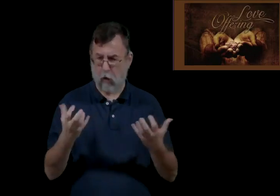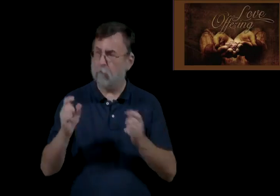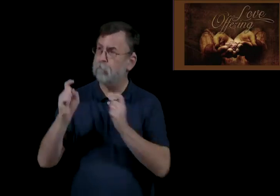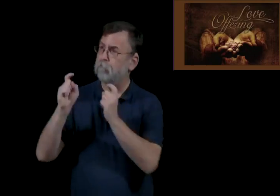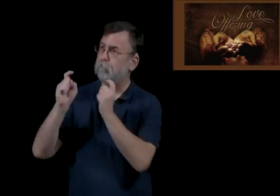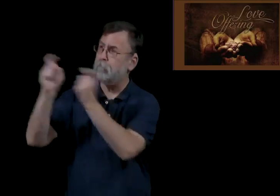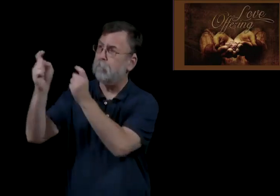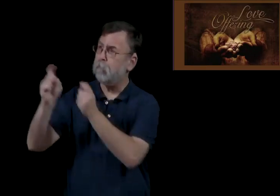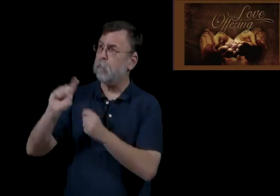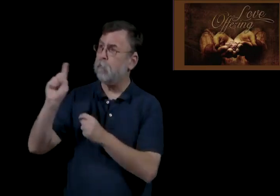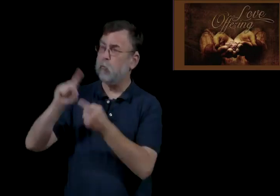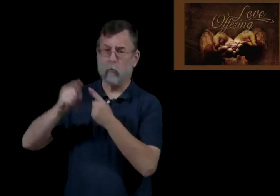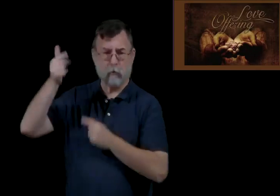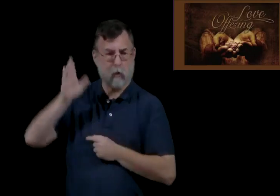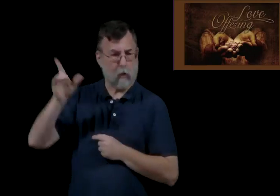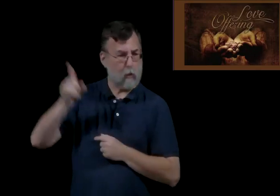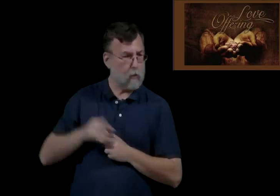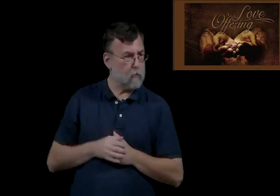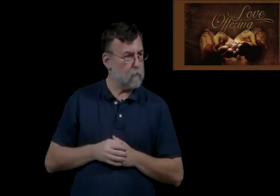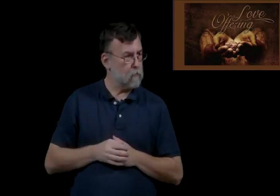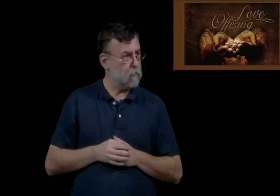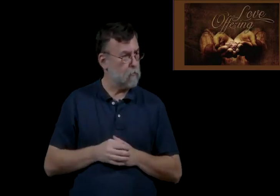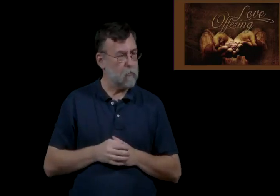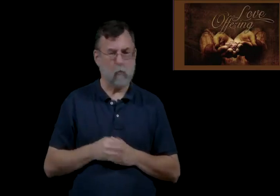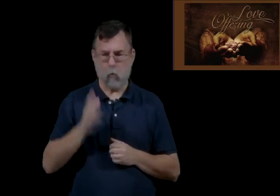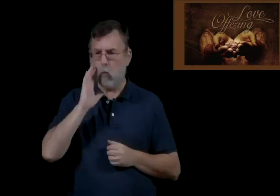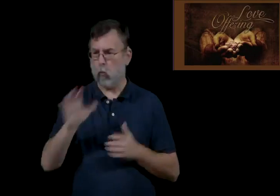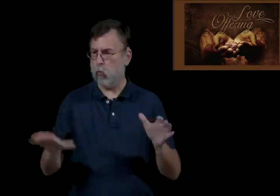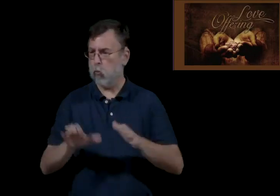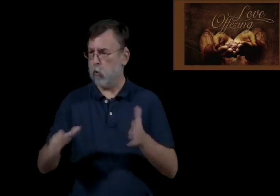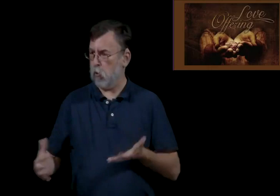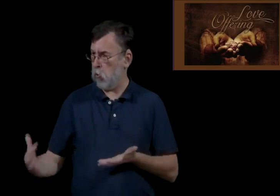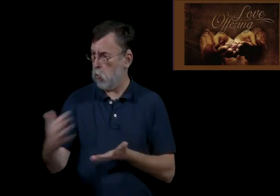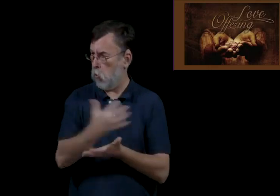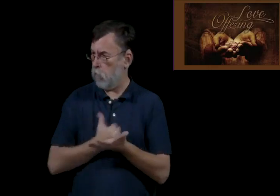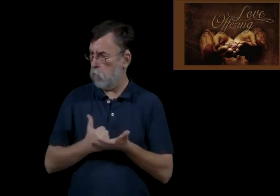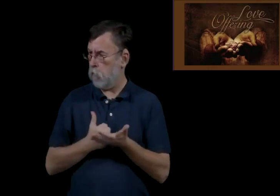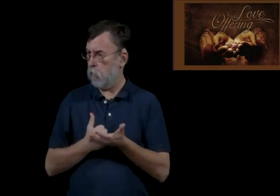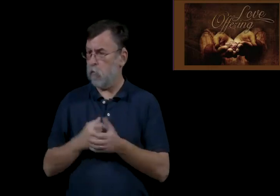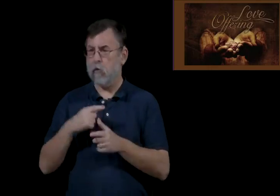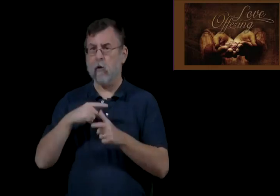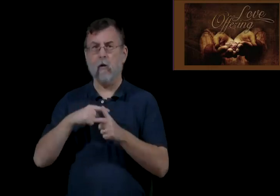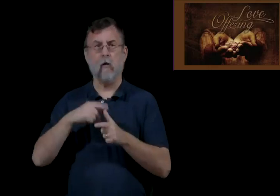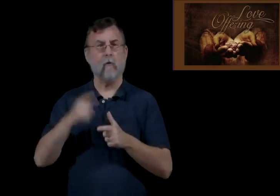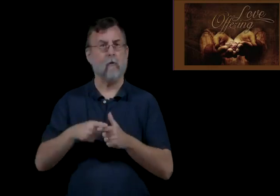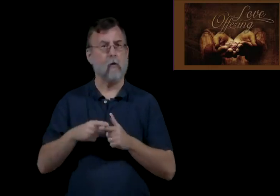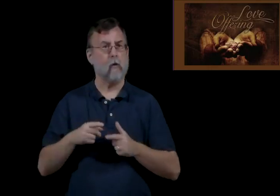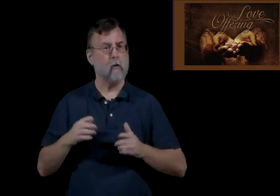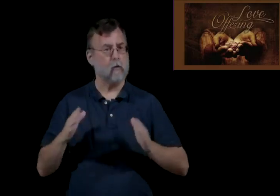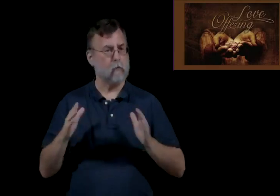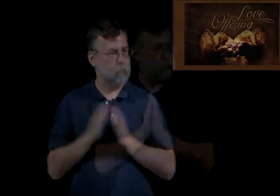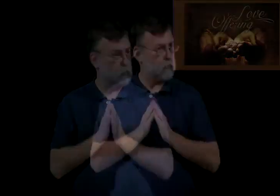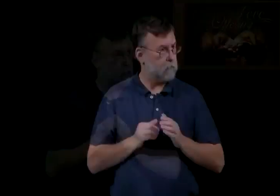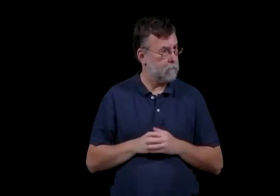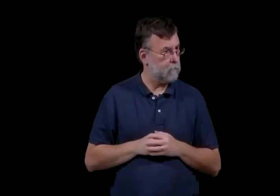From your heart, I'm asking you to give to God. So this is the offering time.